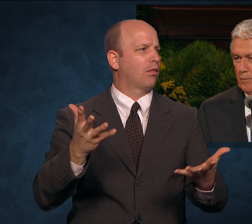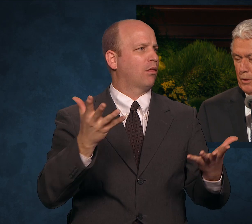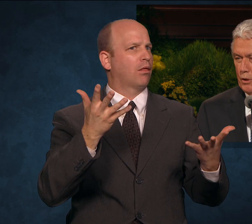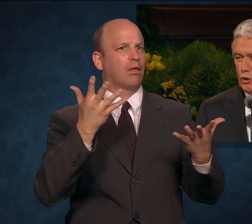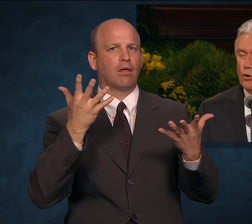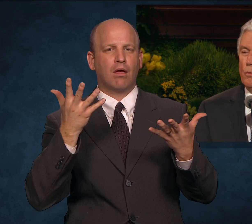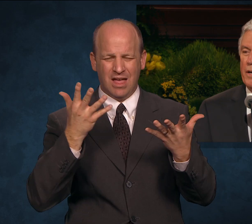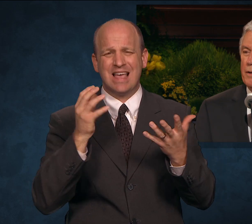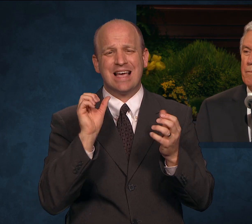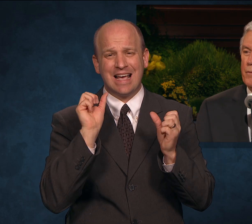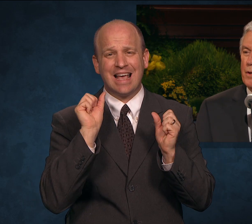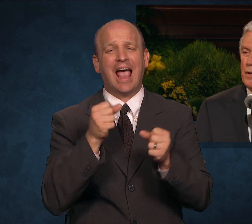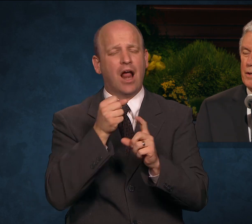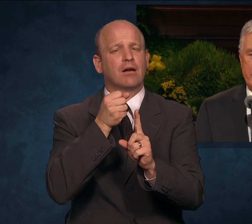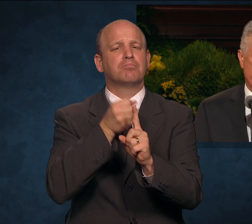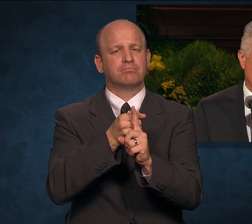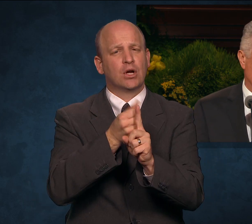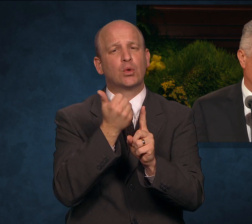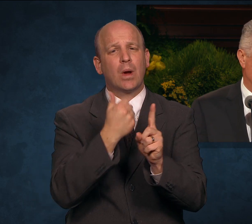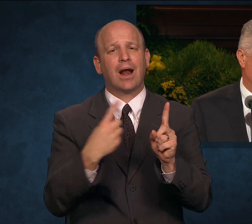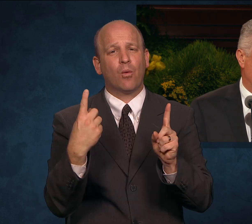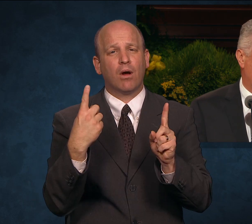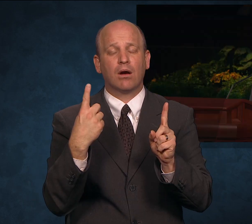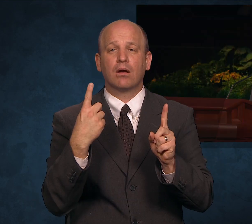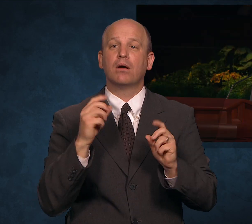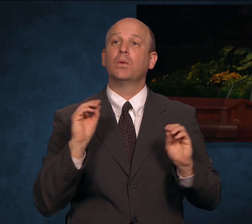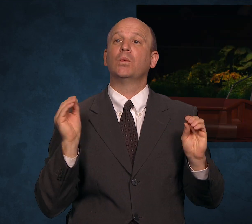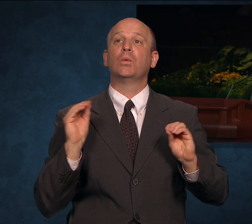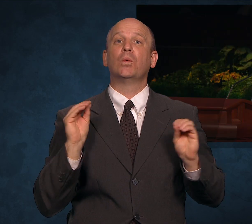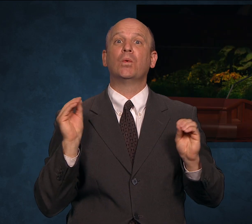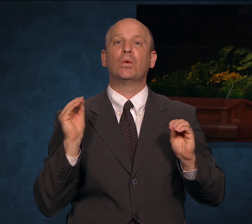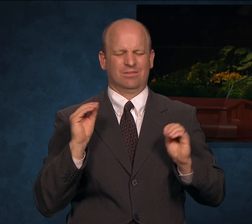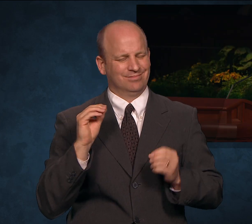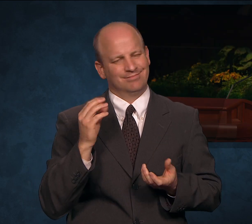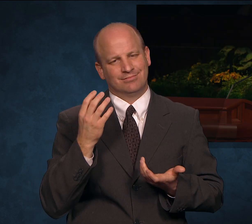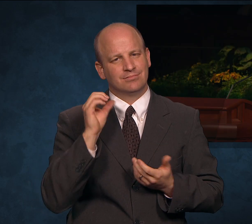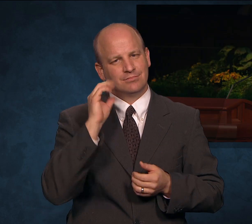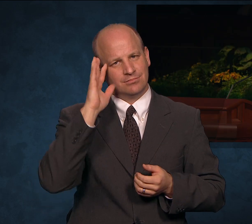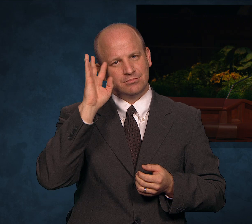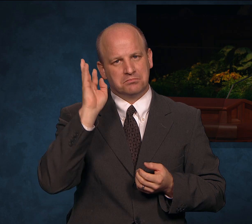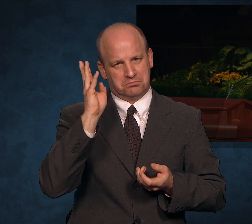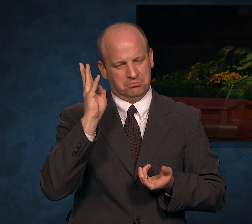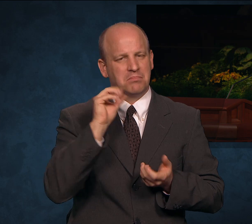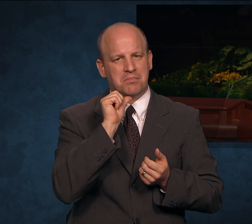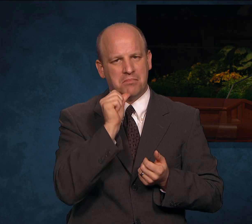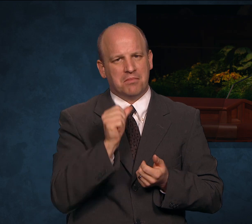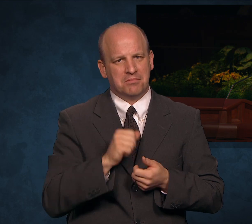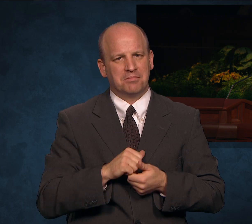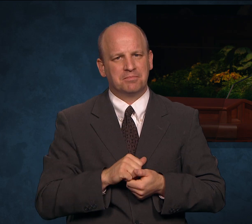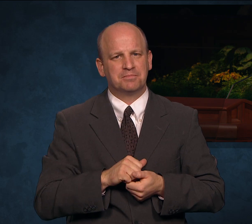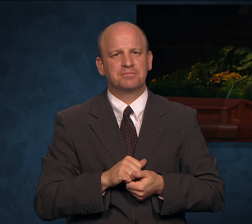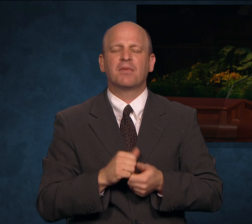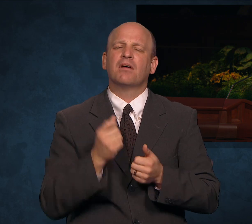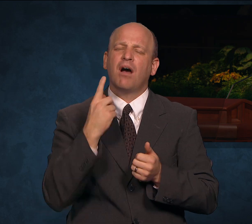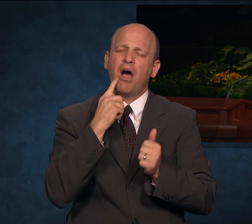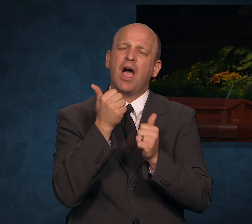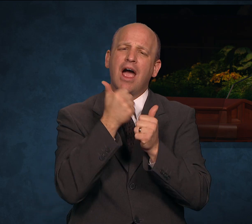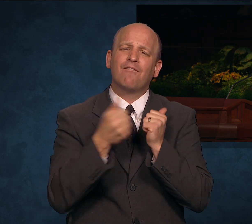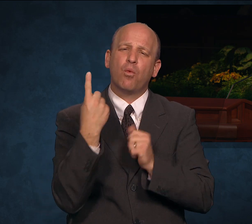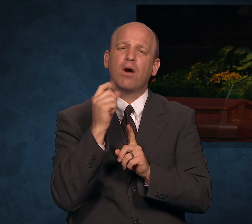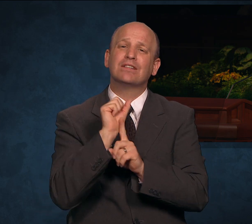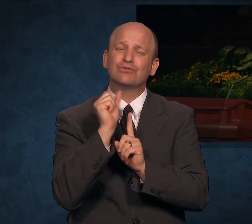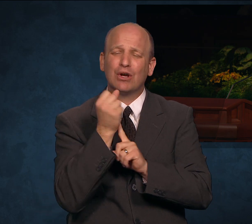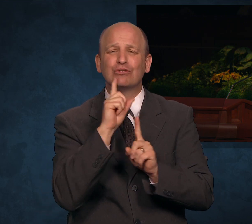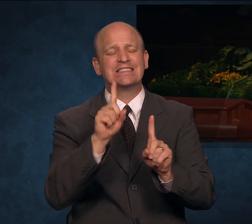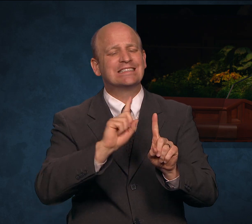anyone no one is immune everyone's situation is different and the details of each